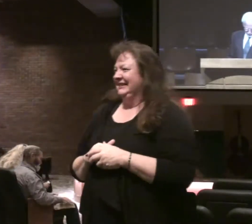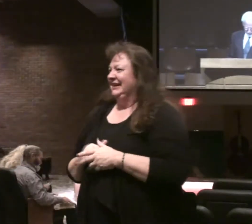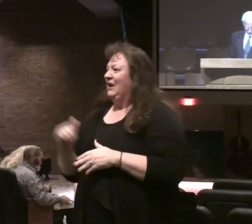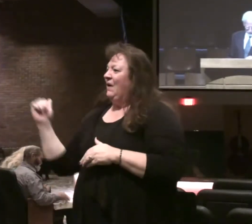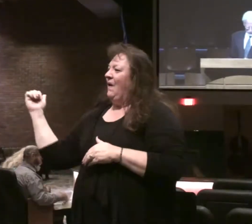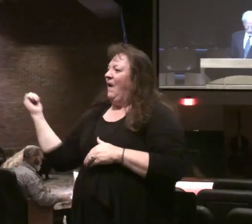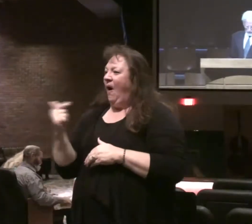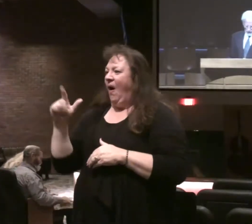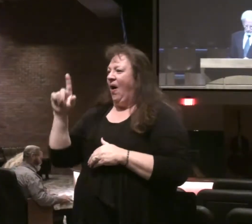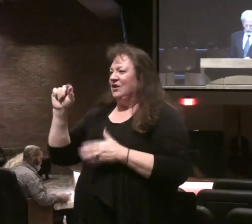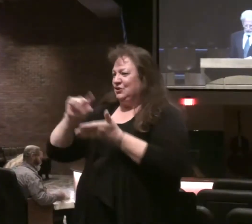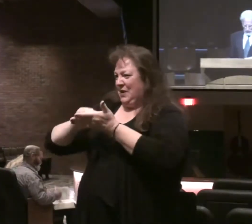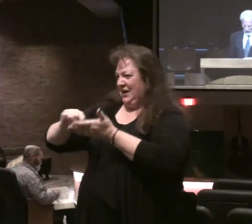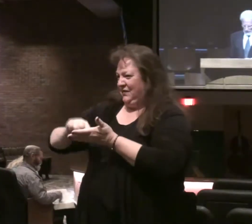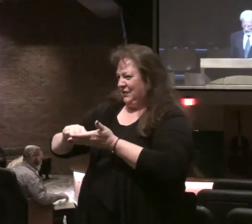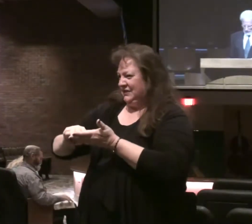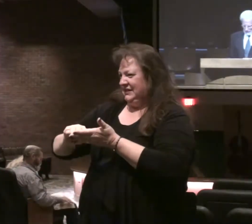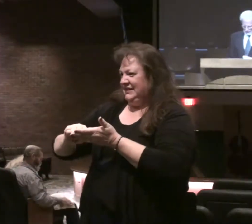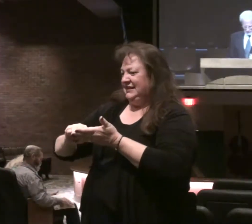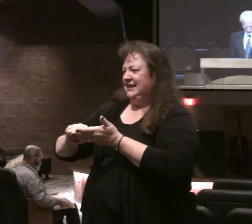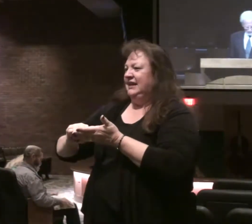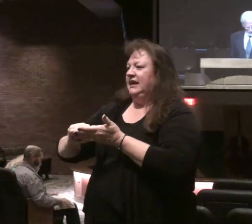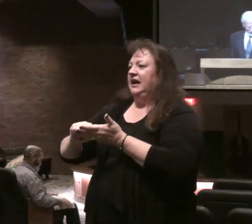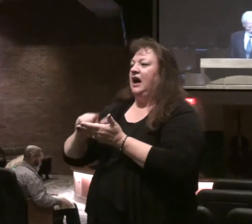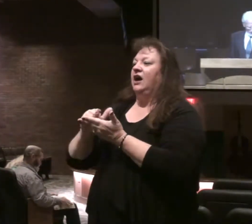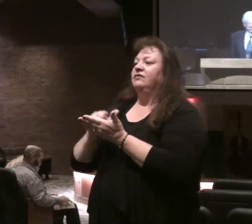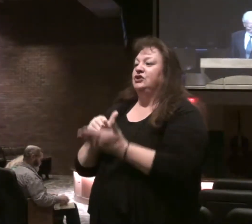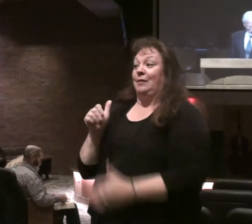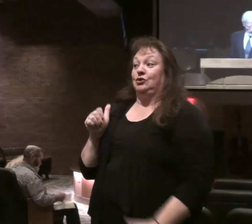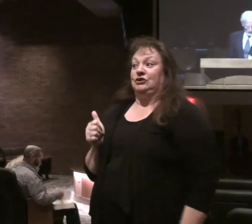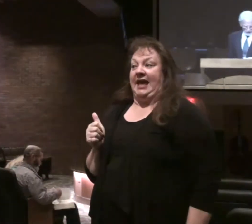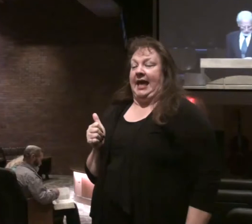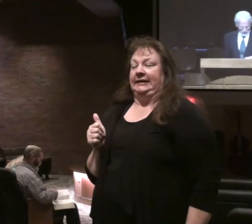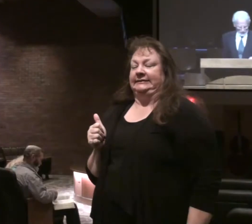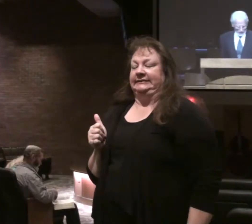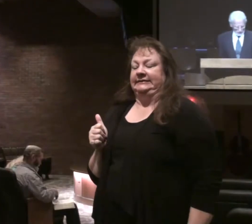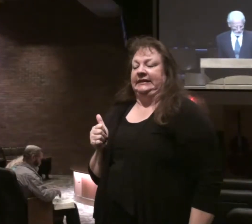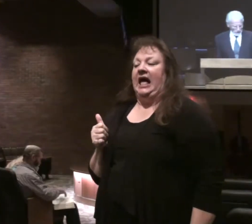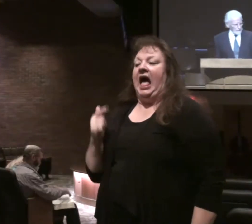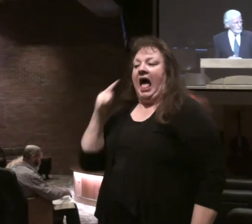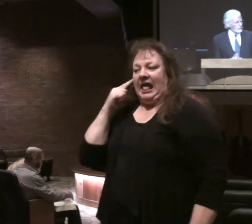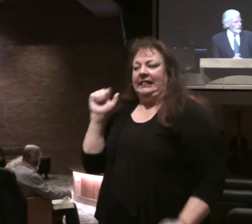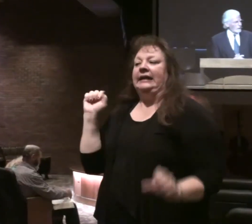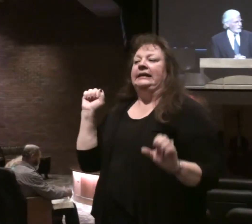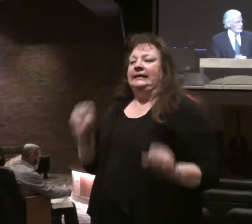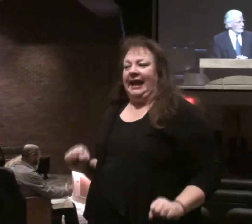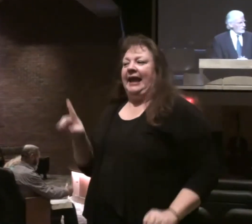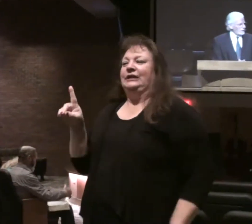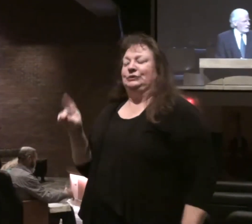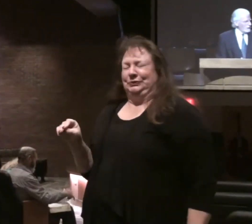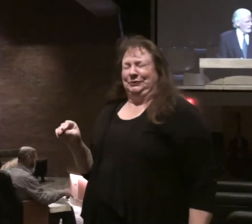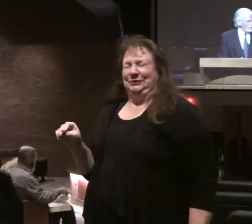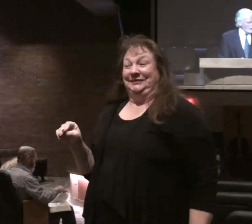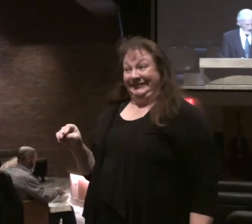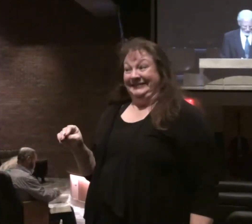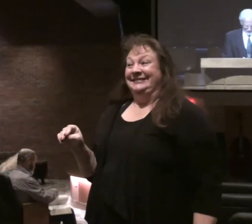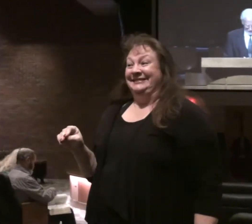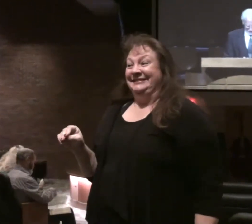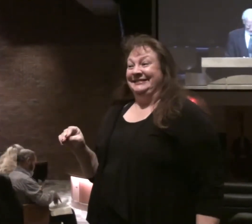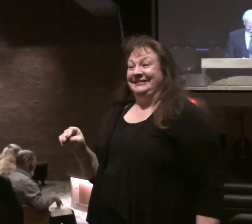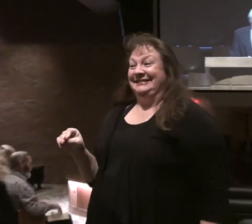All 20 verses of chapter 10. I think we will be able to cover together,